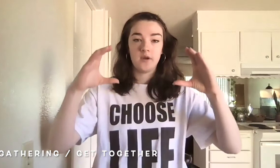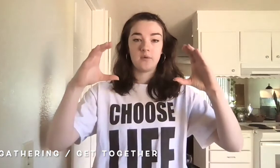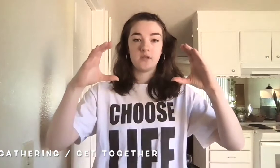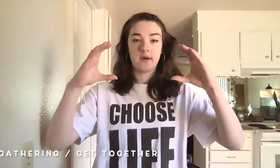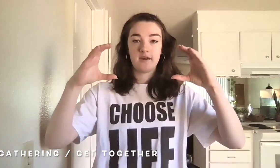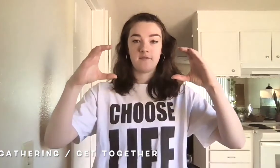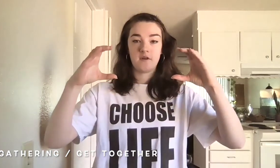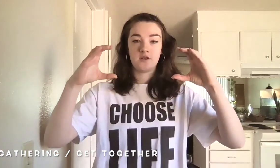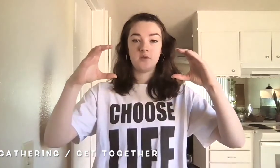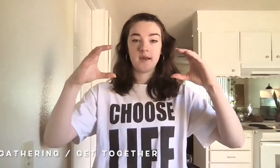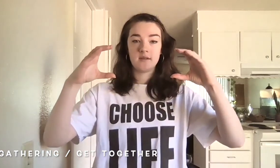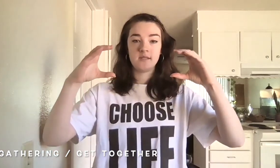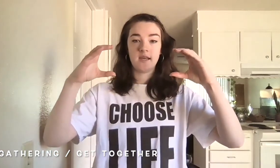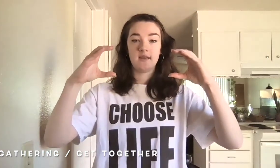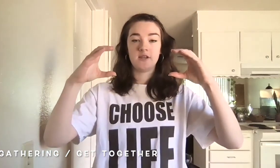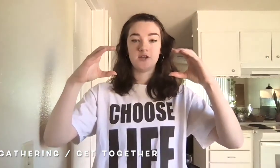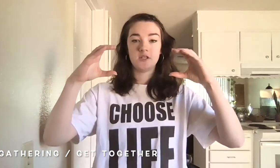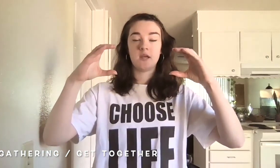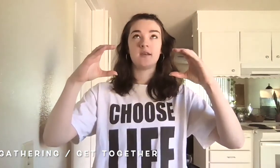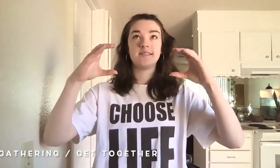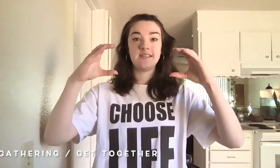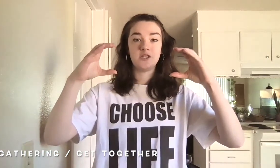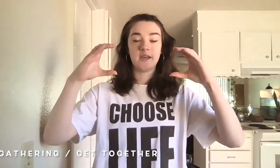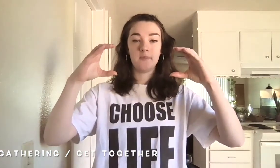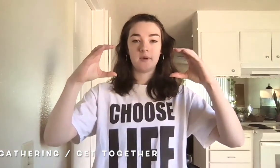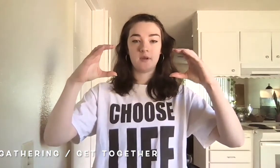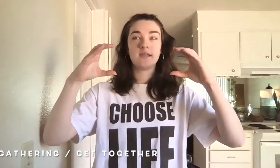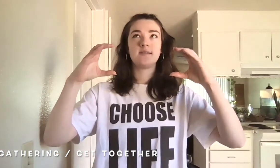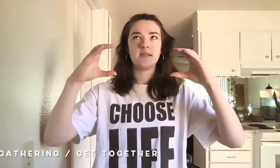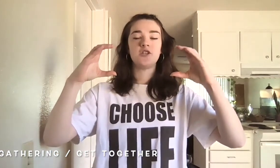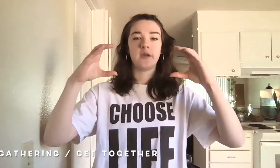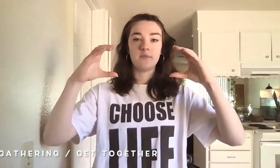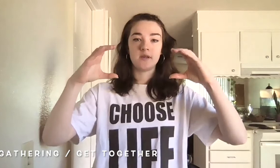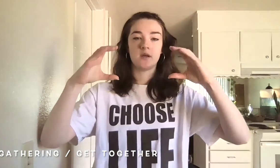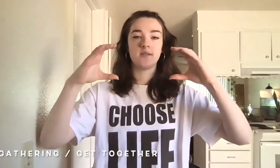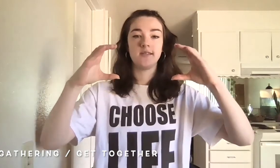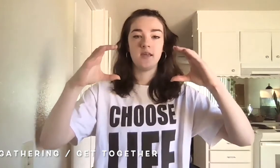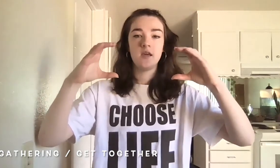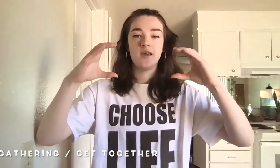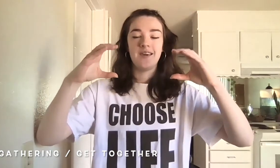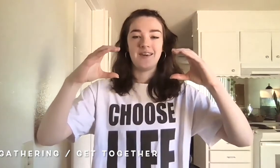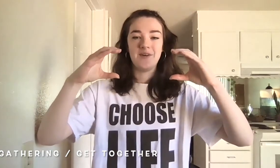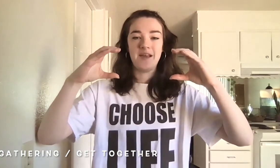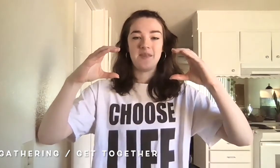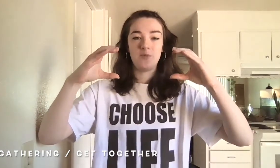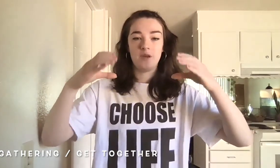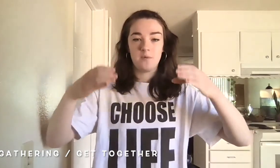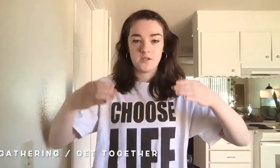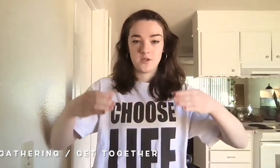going to have our 2 hands in this C shape, that's hard to say, and then we're going to